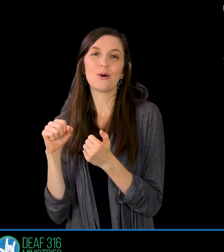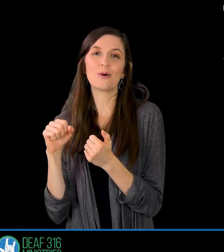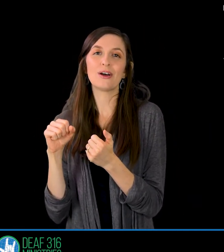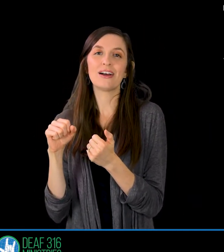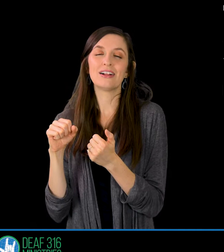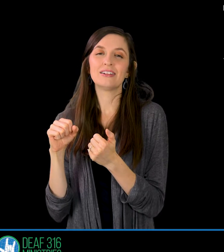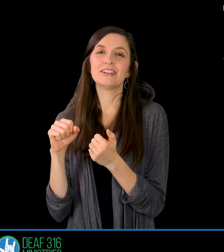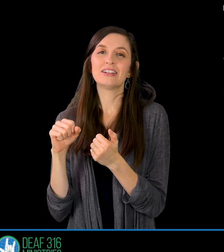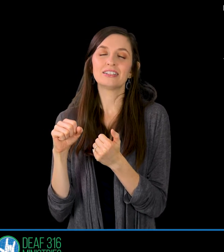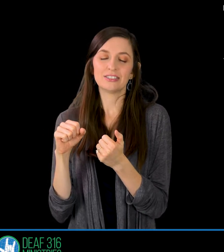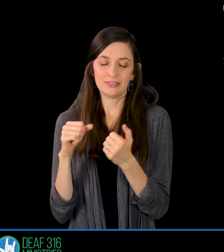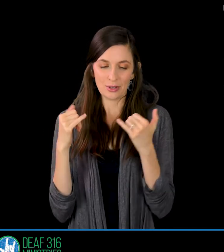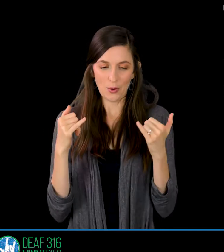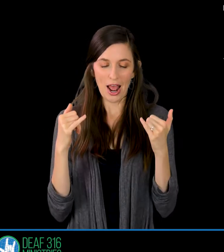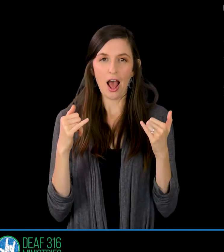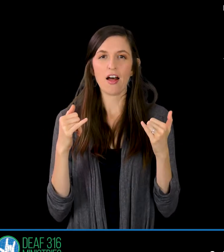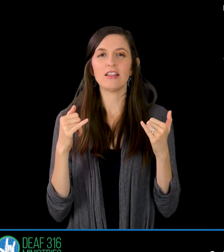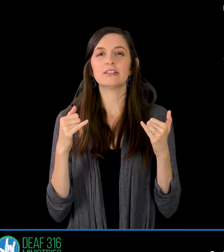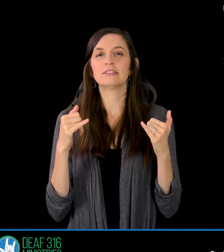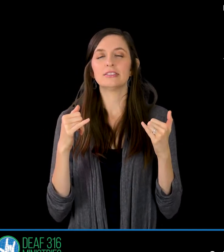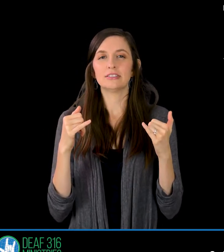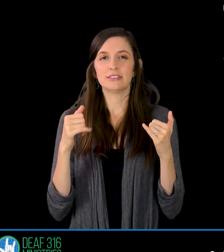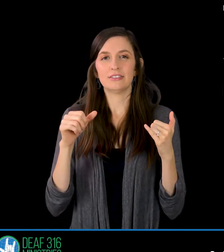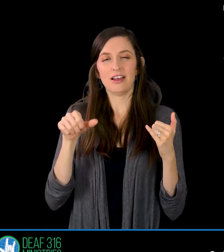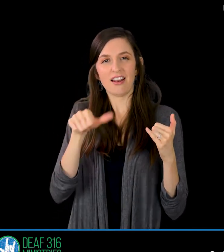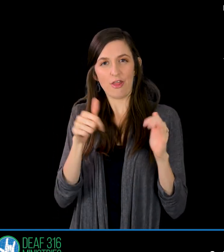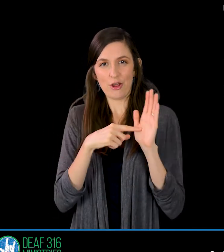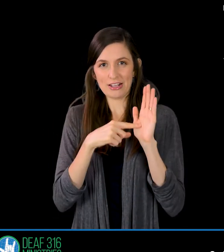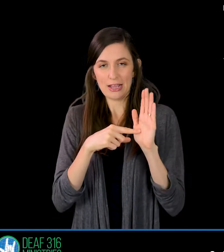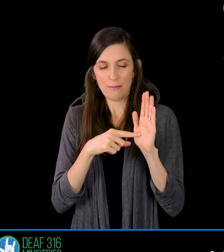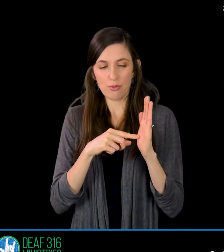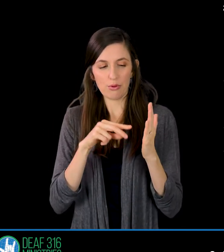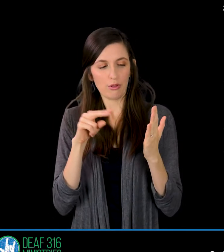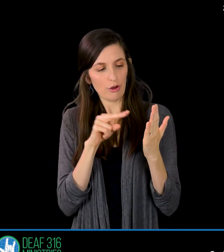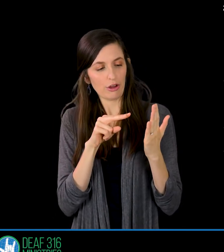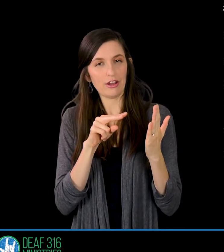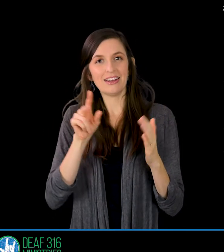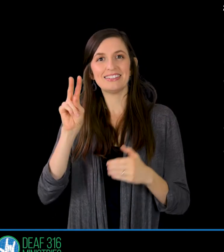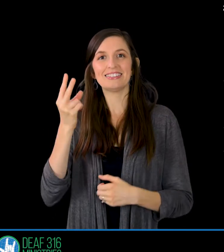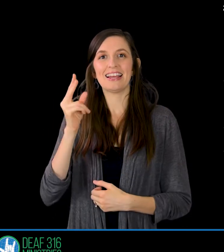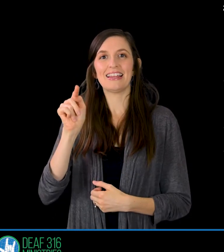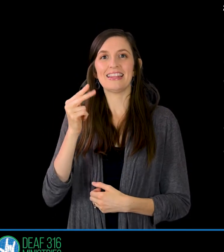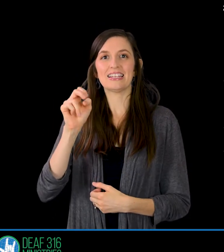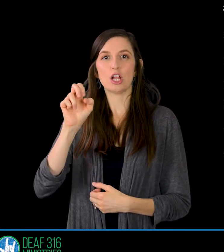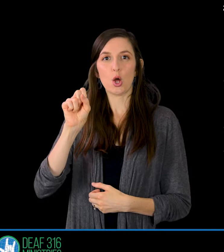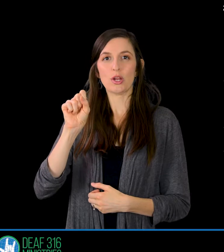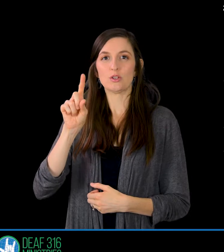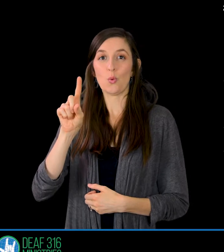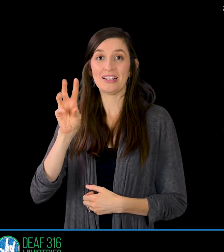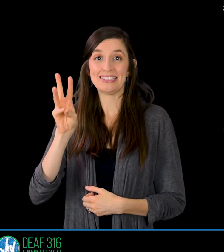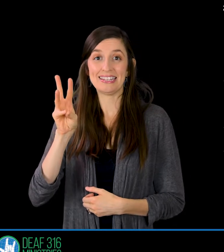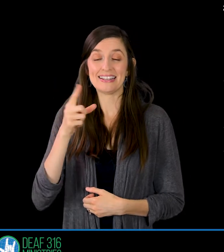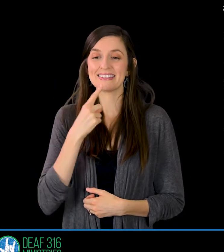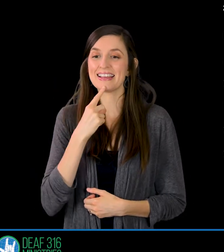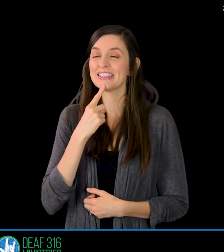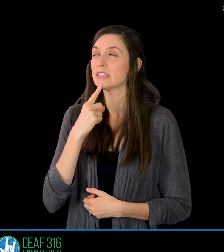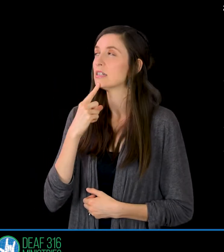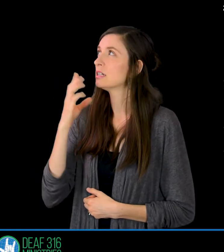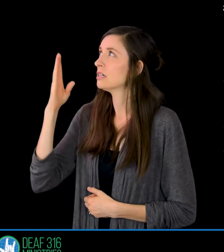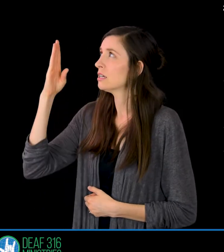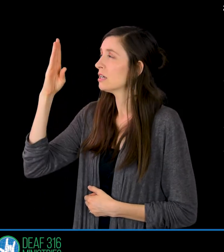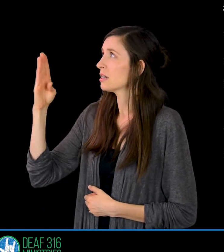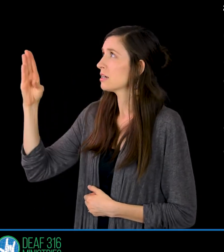that comes from God so let's broaden out a little bit now here's 2 Thessalonians 1 6